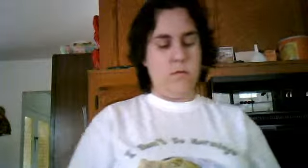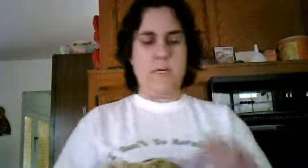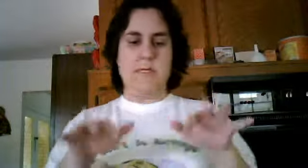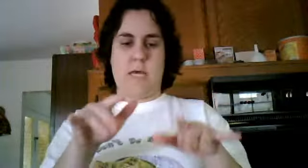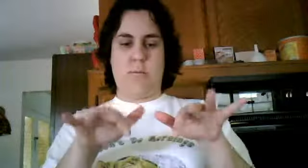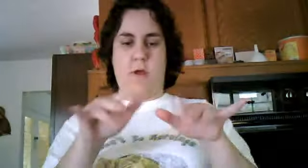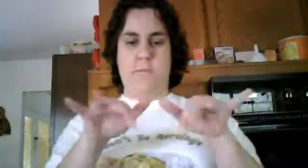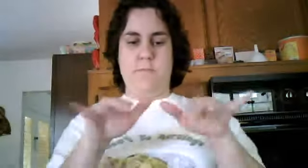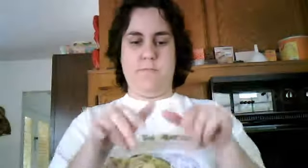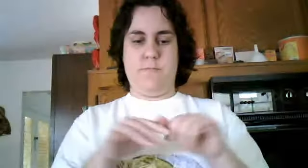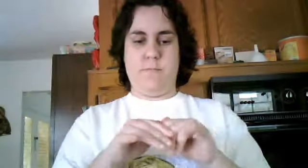Typewriter.